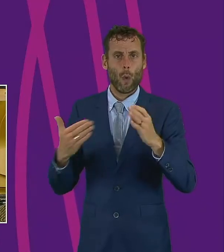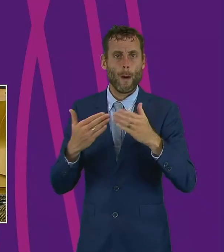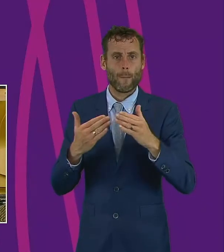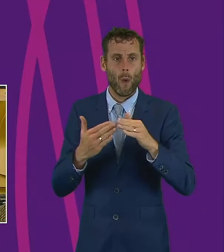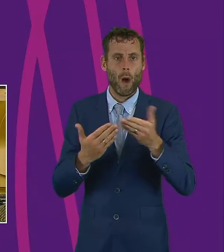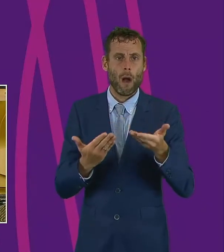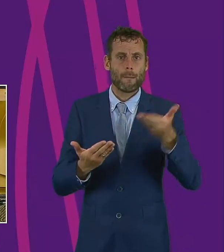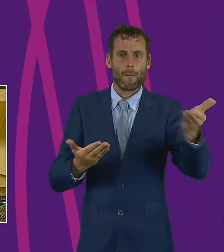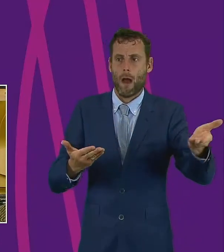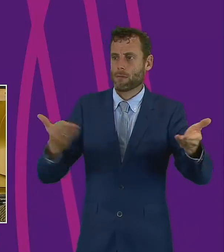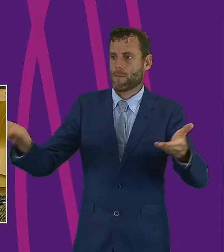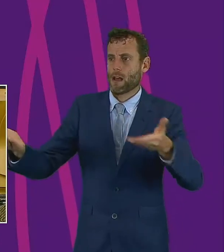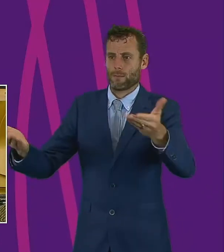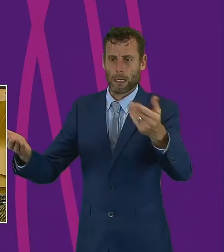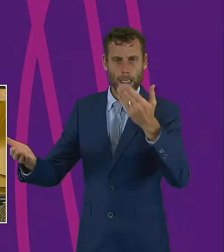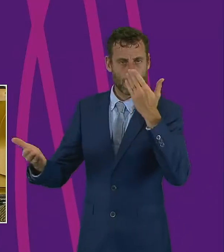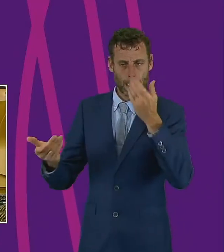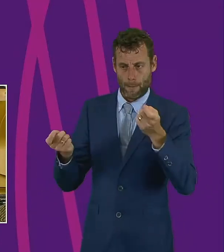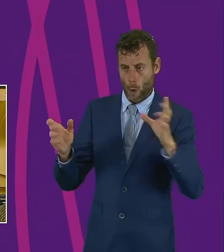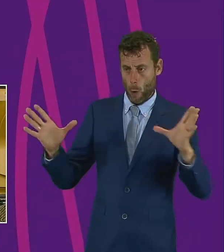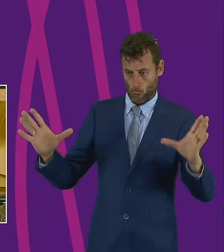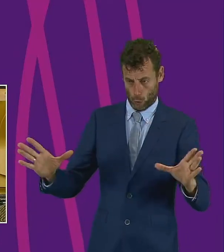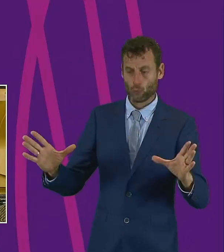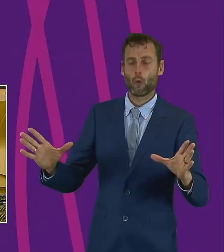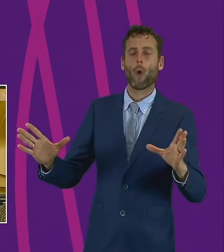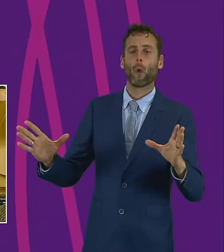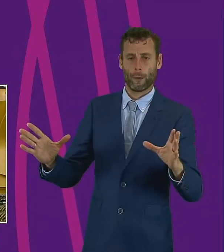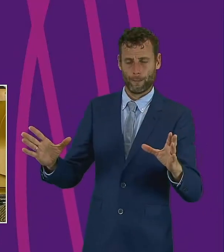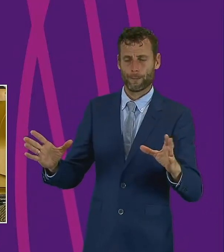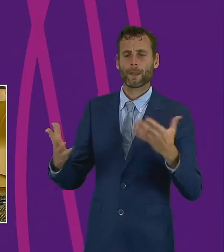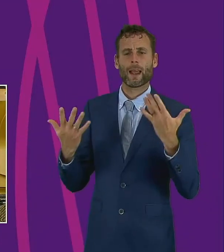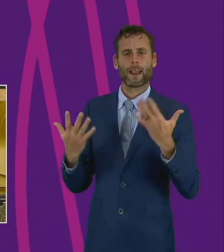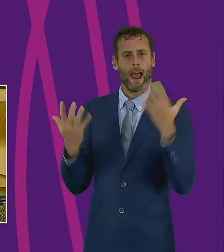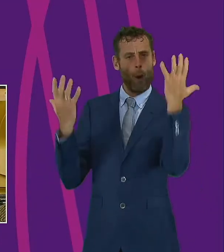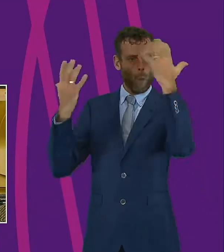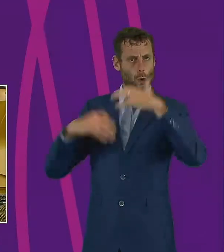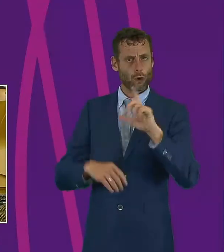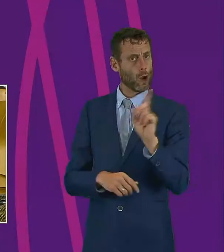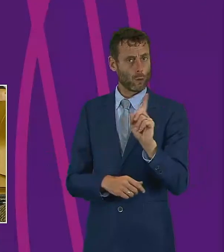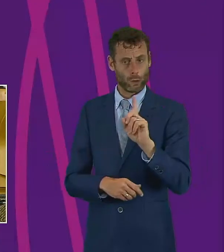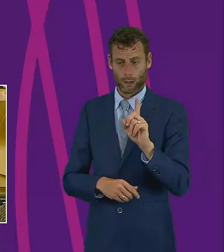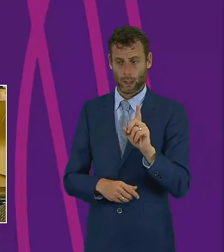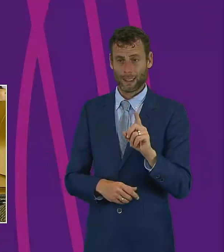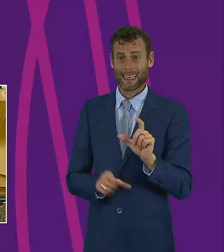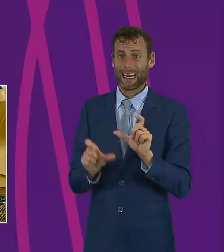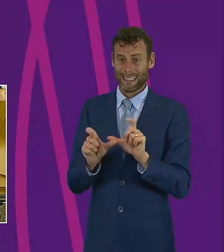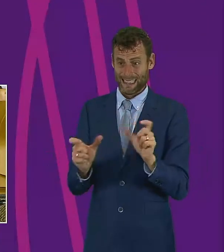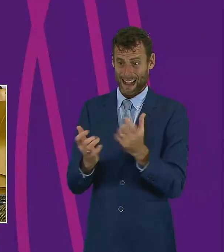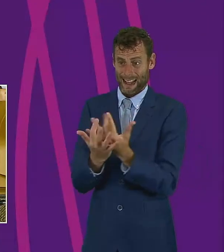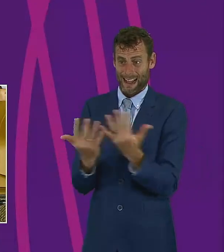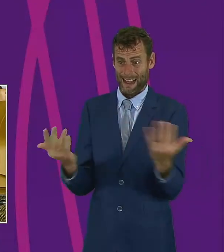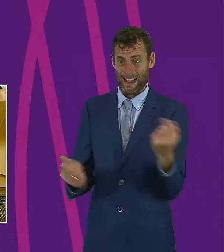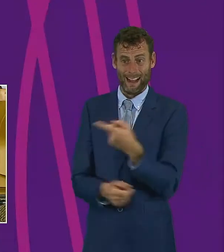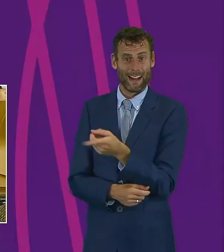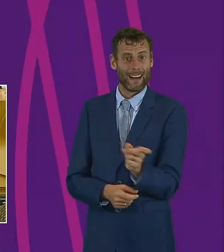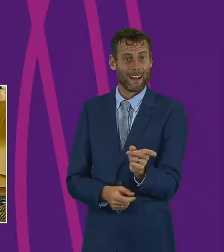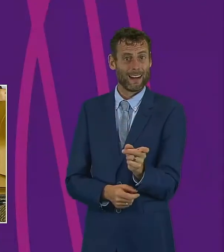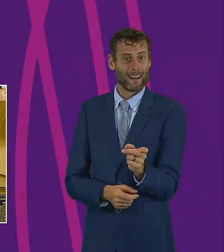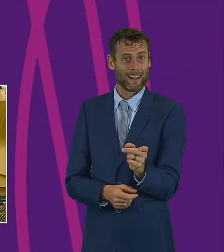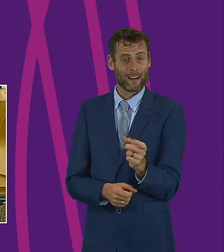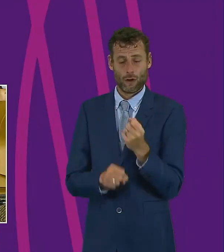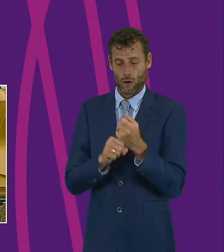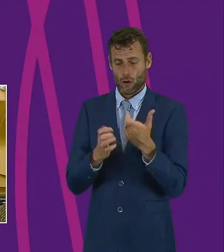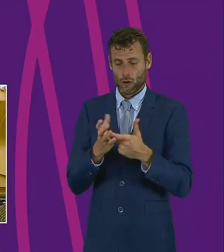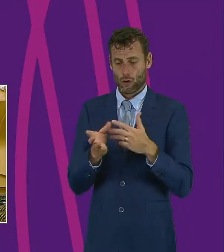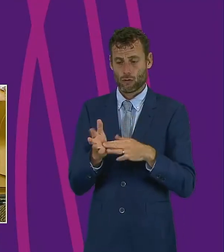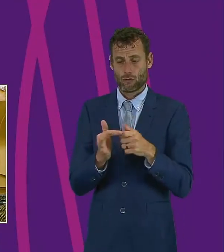basis of their advice by the Chief Medical Officer and the National Clinical Director, the concern is that there are still a significant number of cases in Grampian